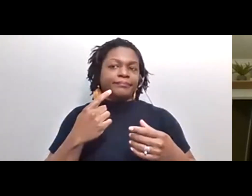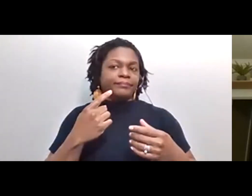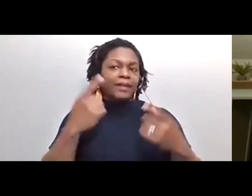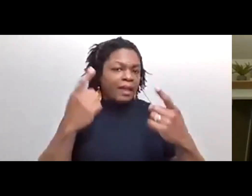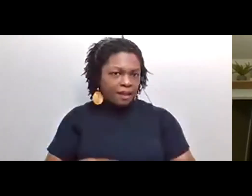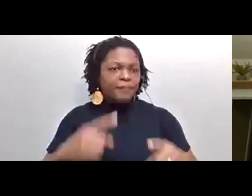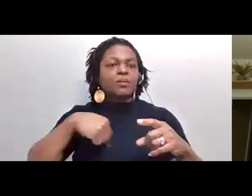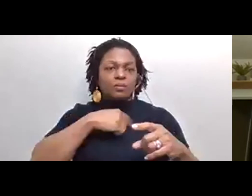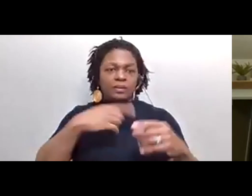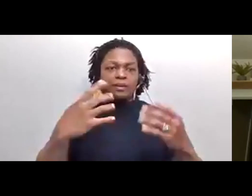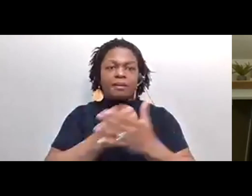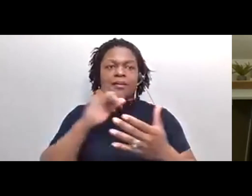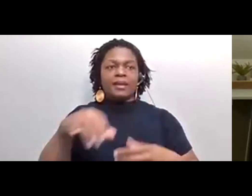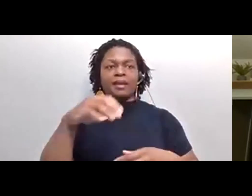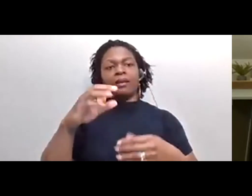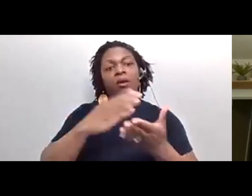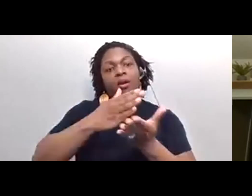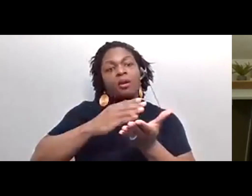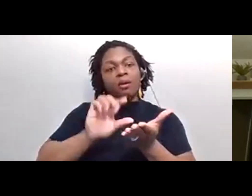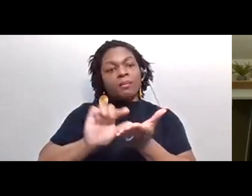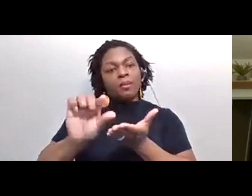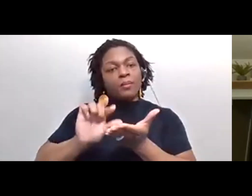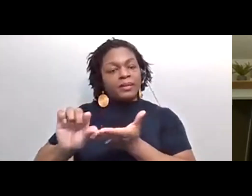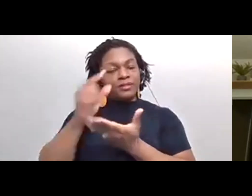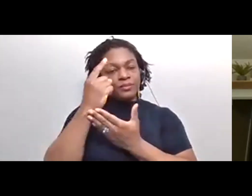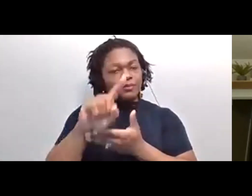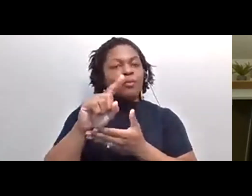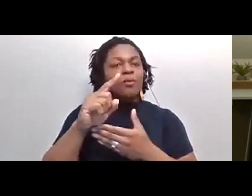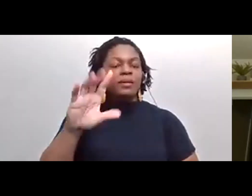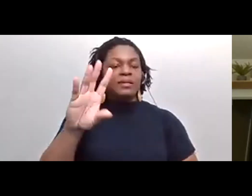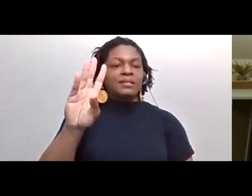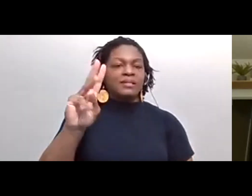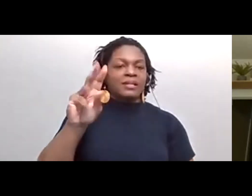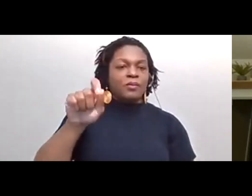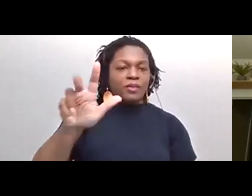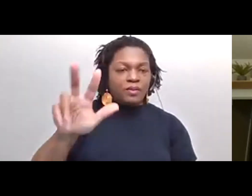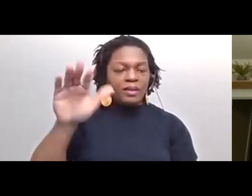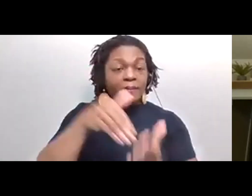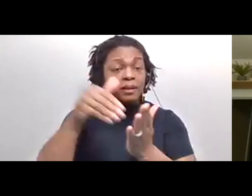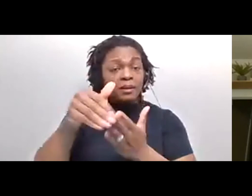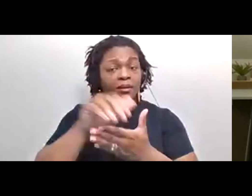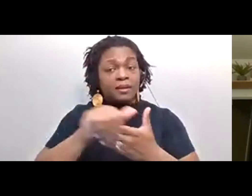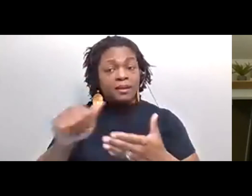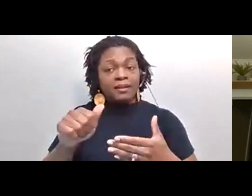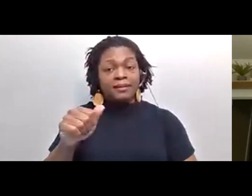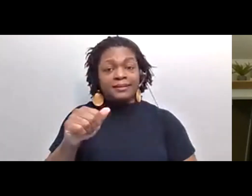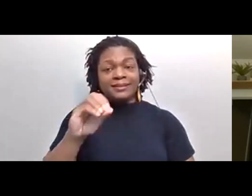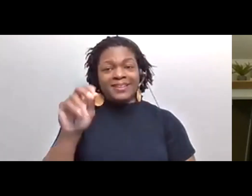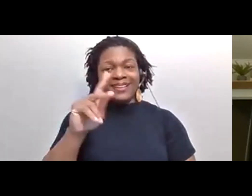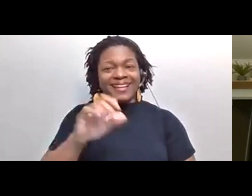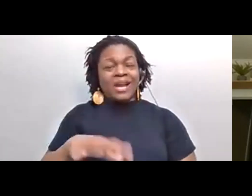of $16.3 million. Thanks, Bambi, no problem. It was making me a little dizzy.